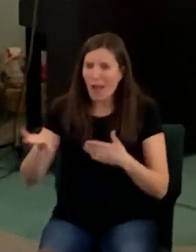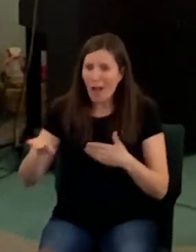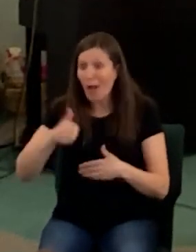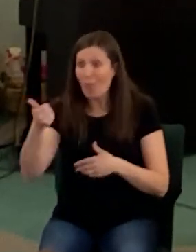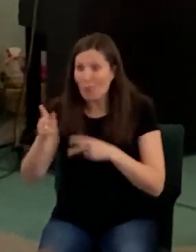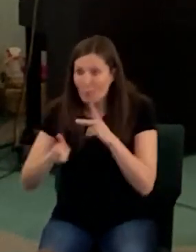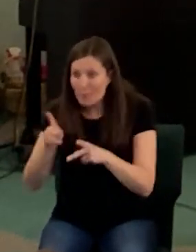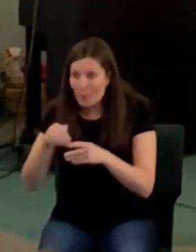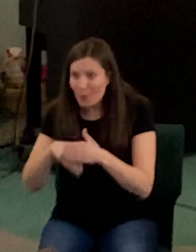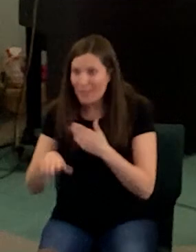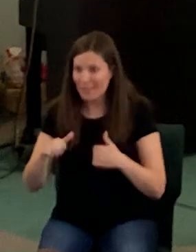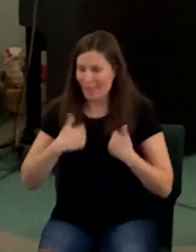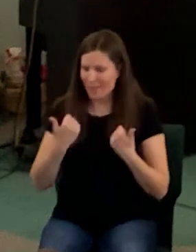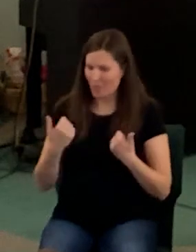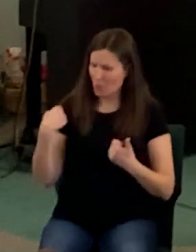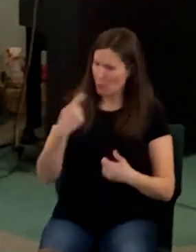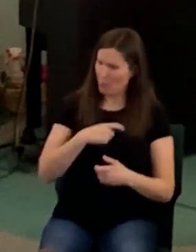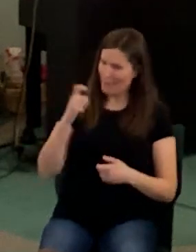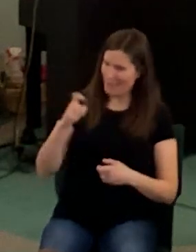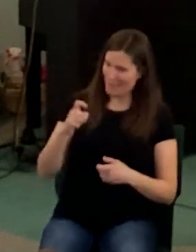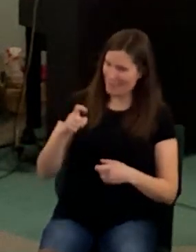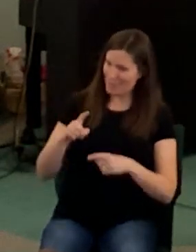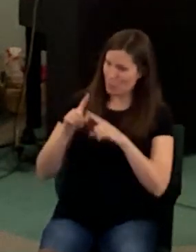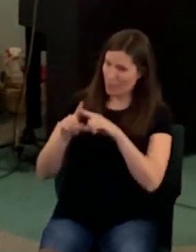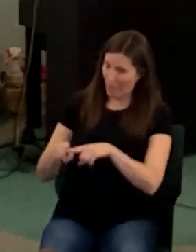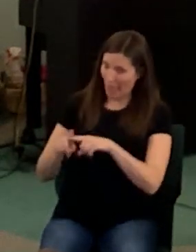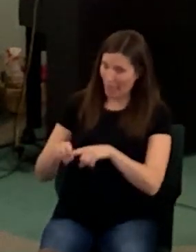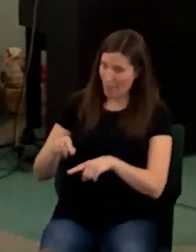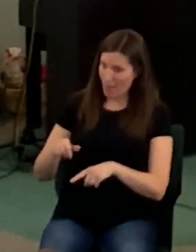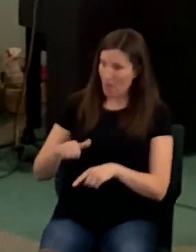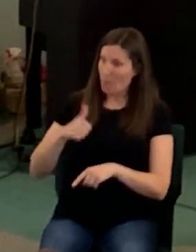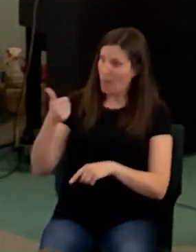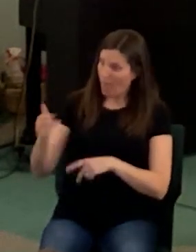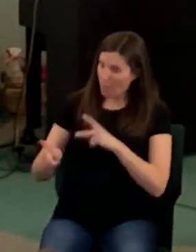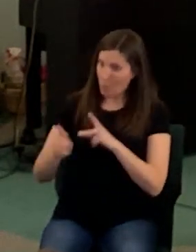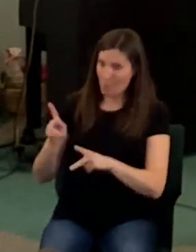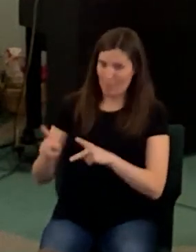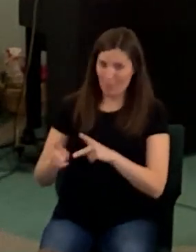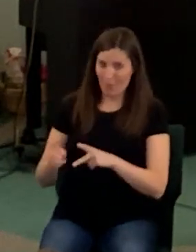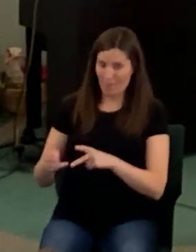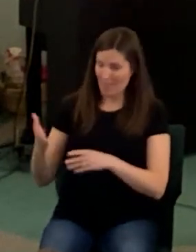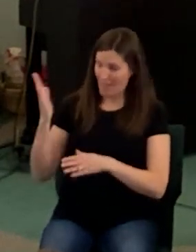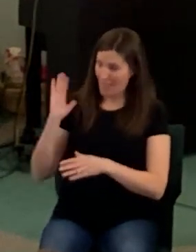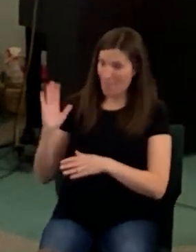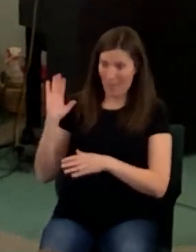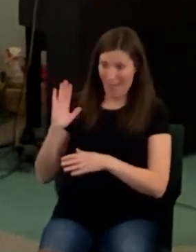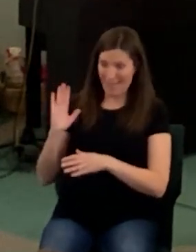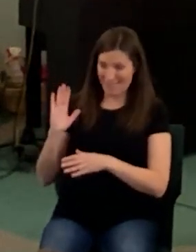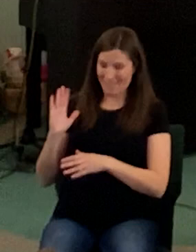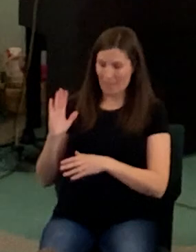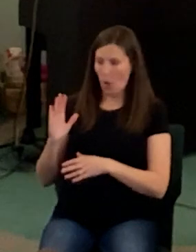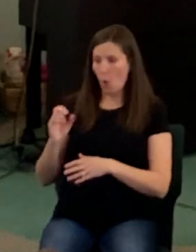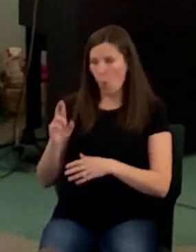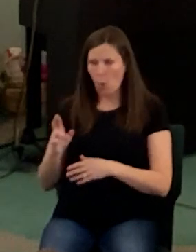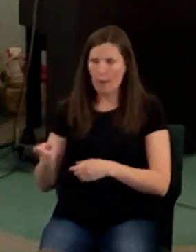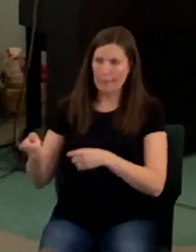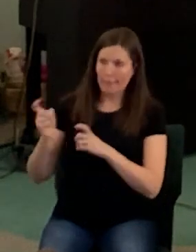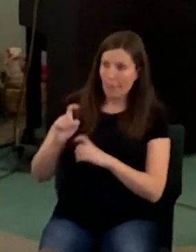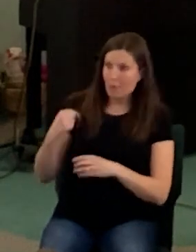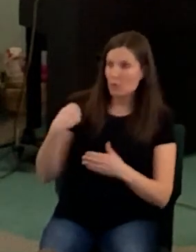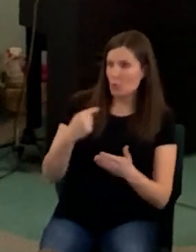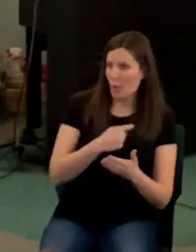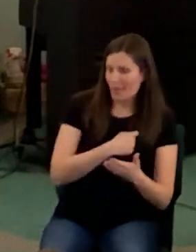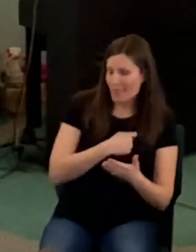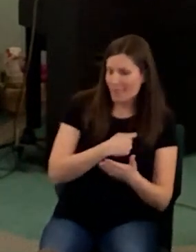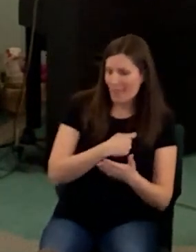we usually have to rely on what others have done before us, and we built on it. We have to rely on what others have given to us, and